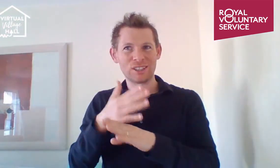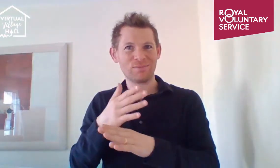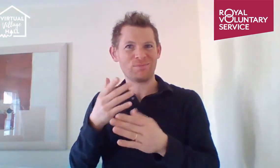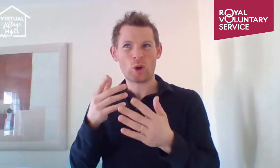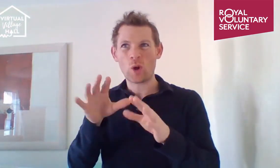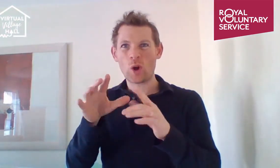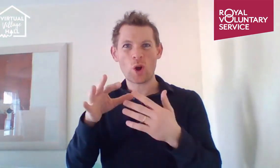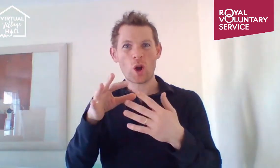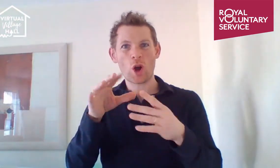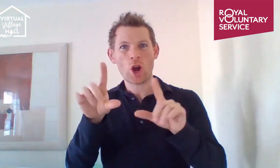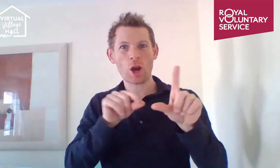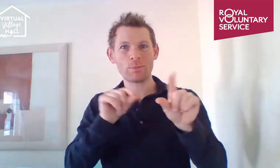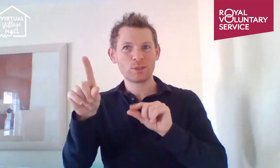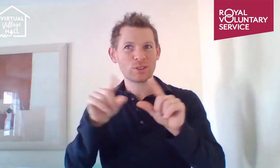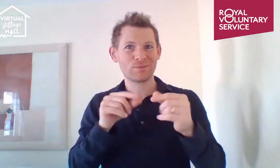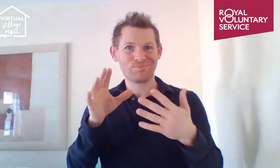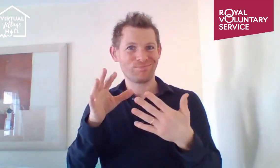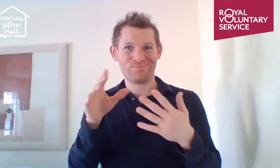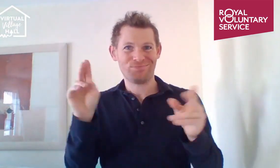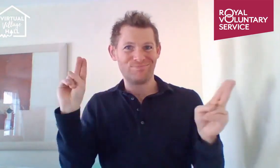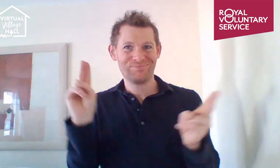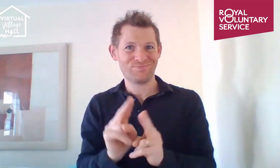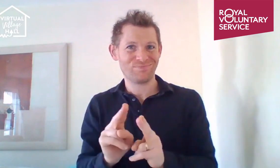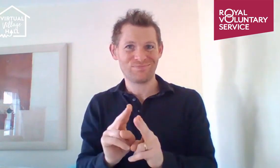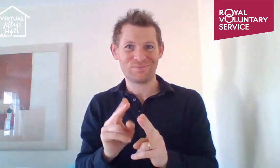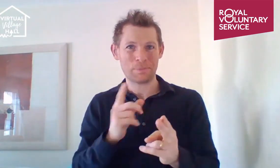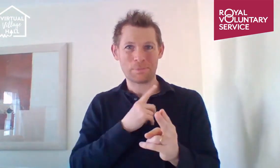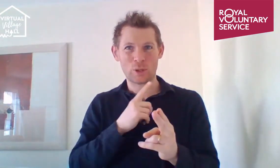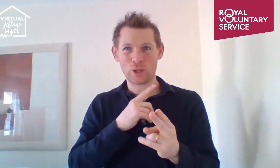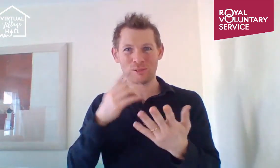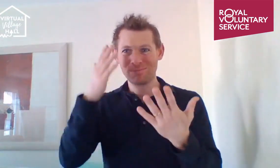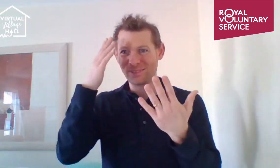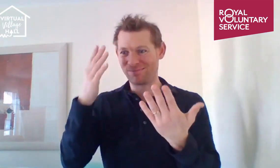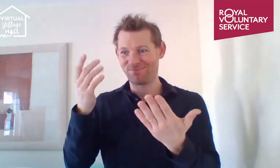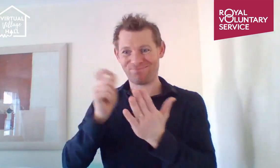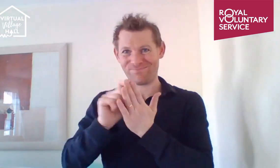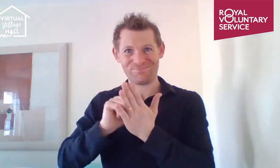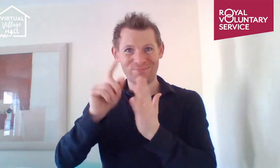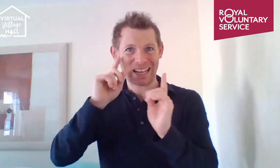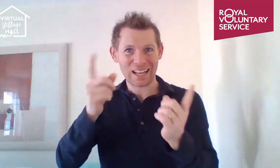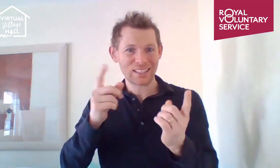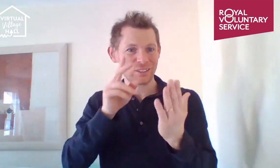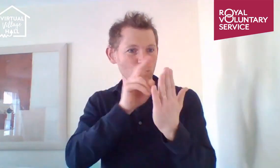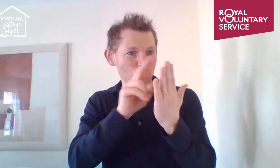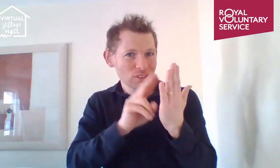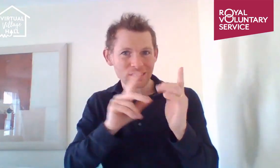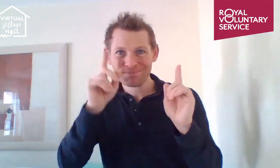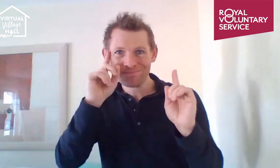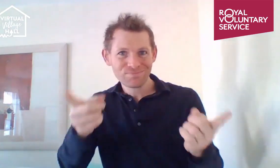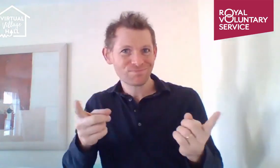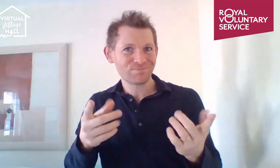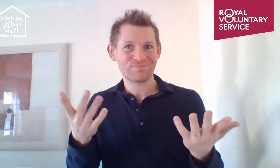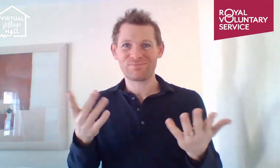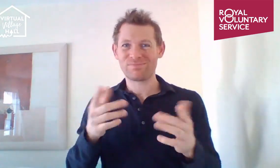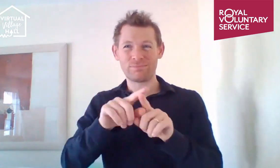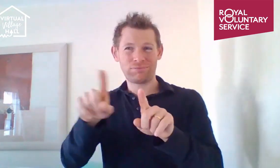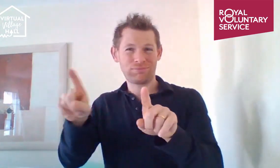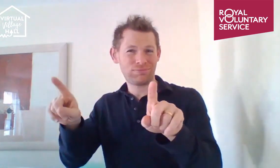completely on lip reading. And there were no other options. It was very, very limited for deaf people. And, reading and writing, their standard of